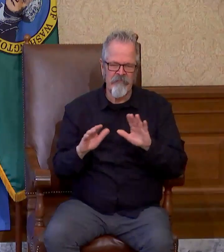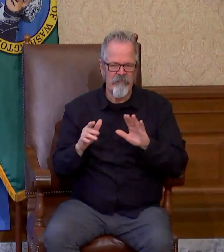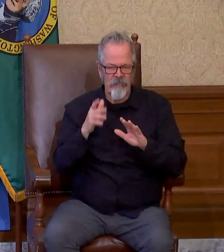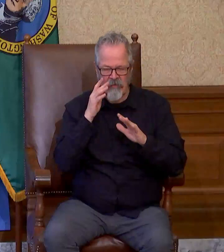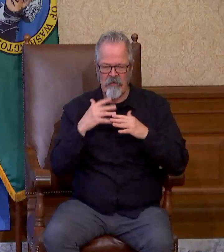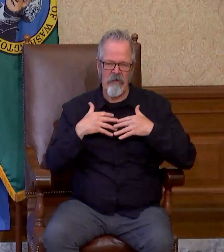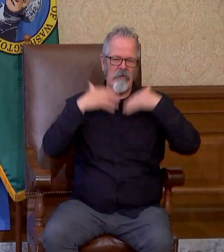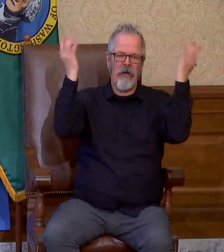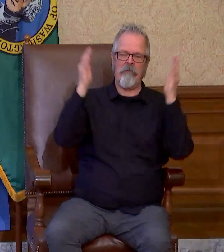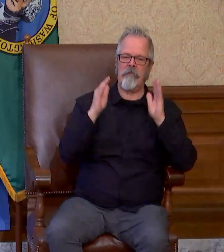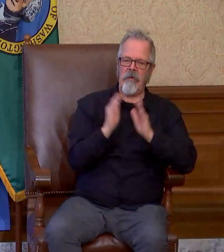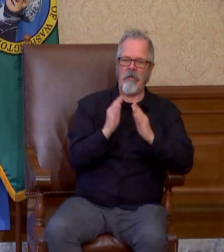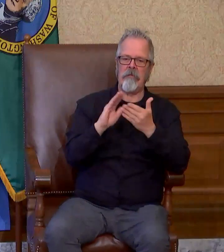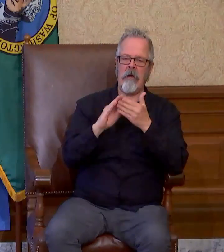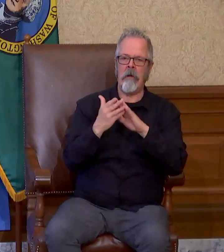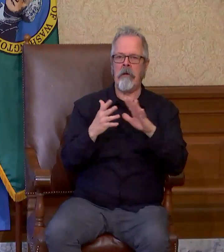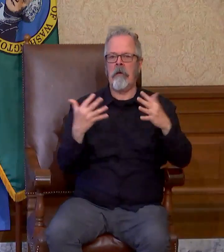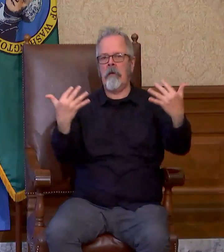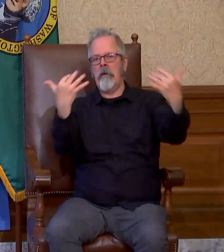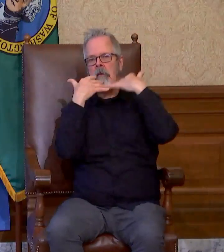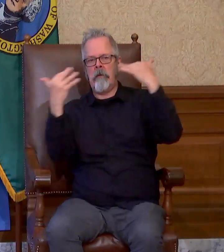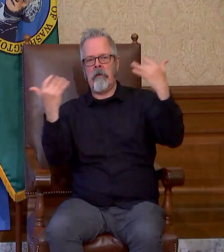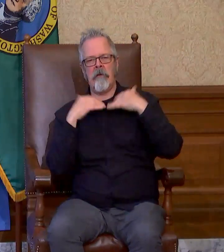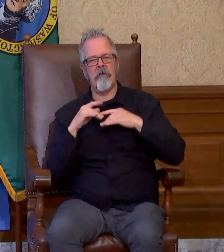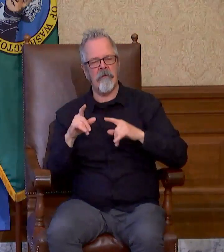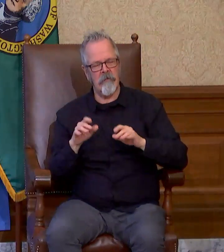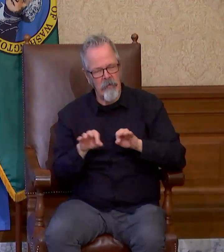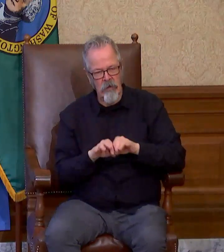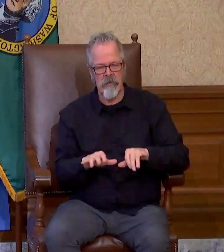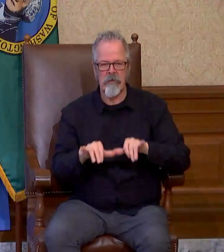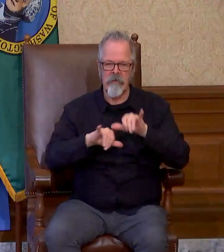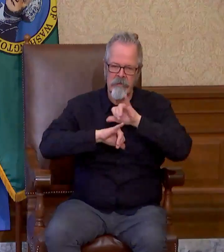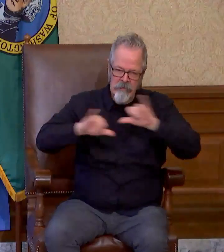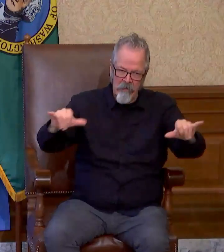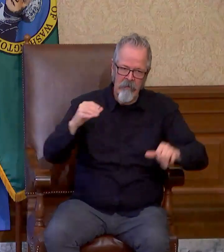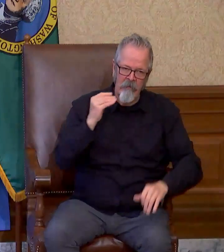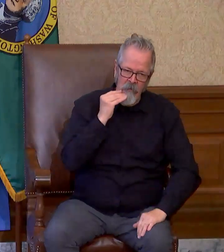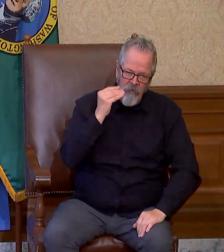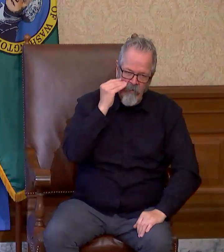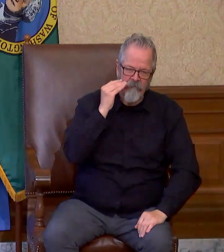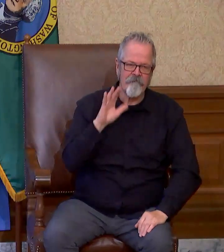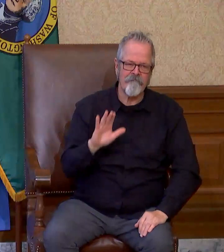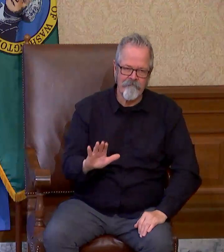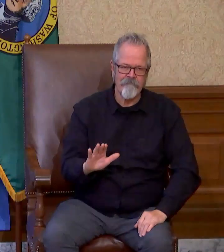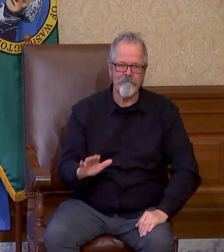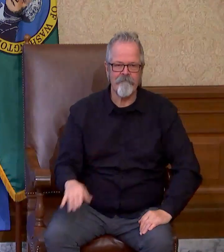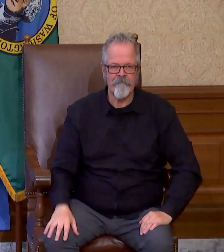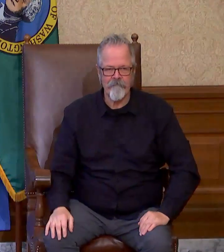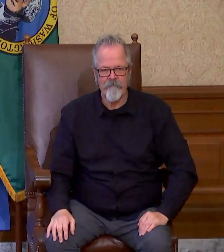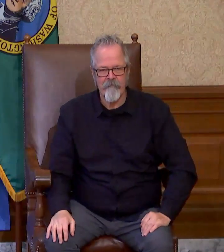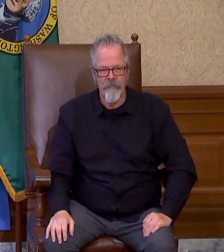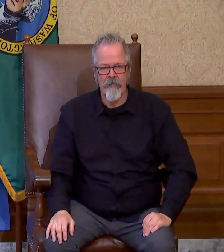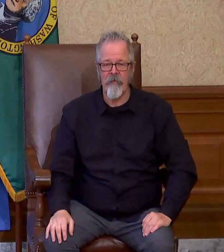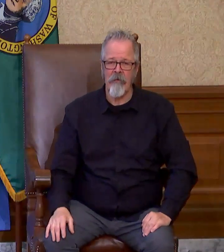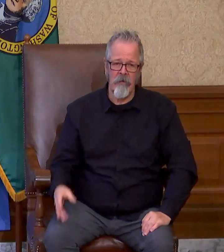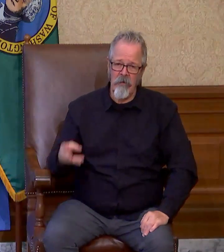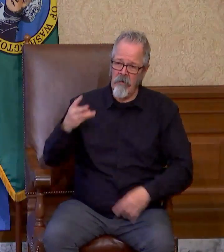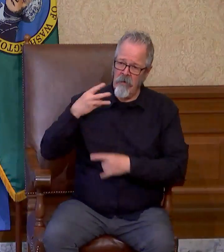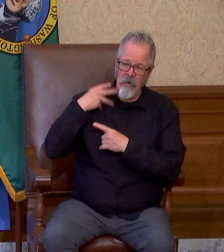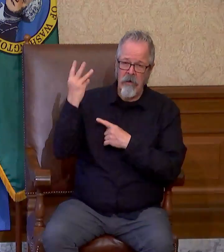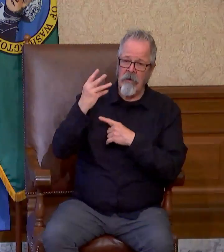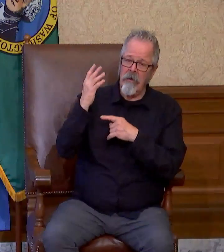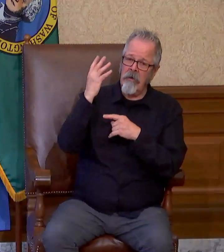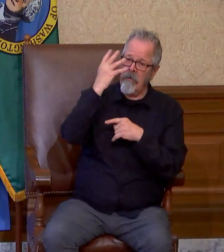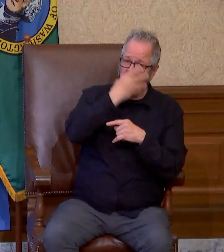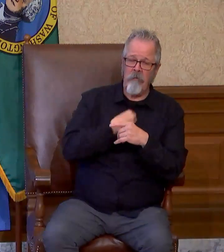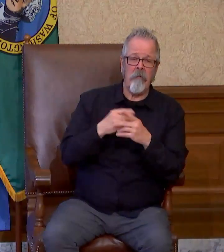way, it's still nice where we live. I mean, it really is. The sky is kind of above us everywhere. Within a few blocks of your home,